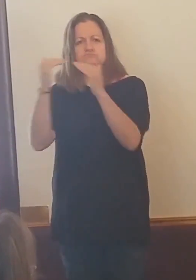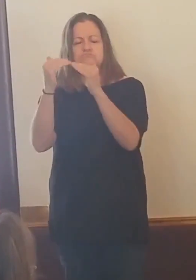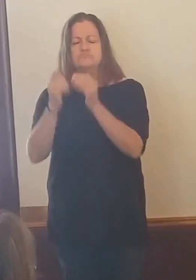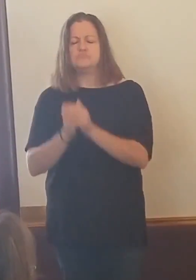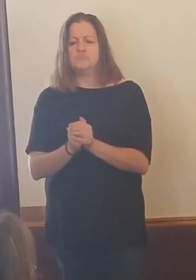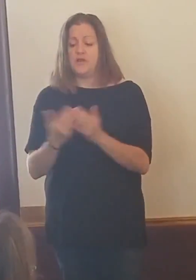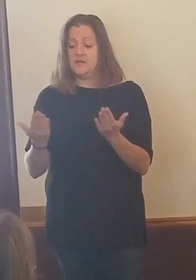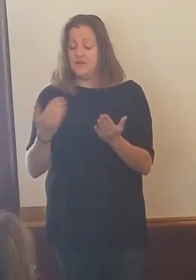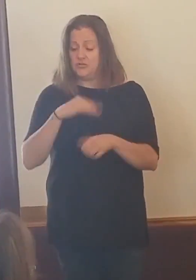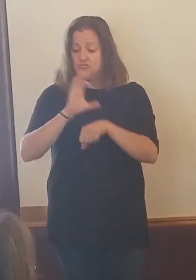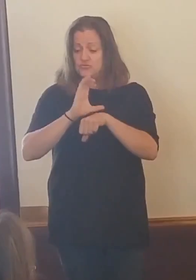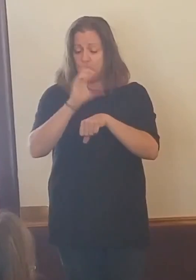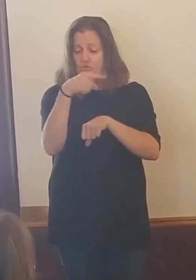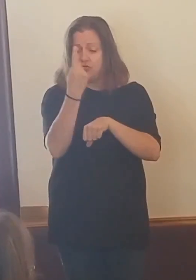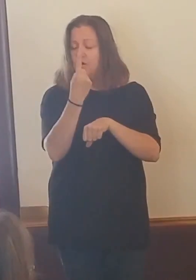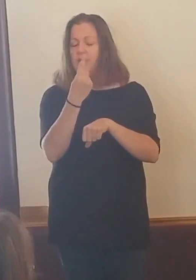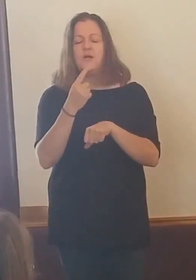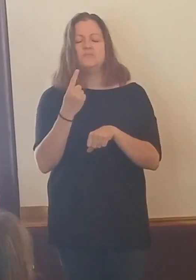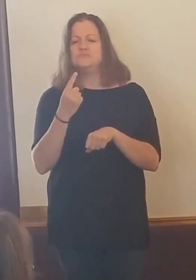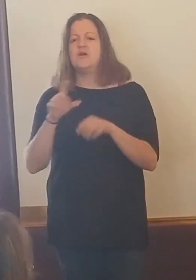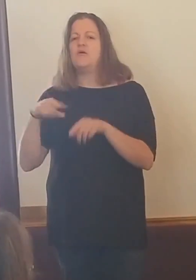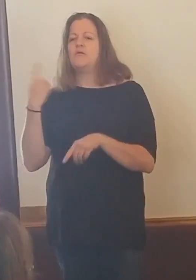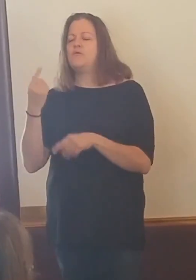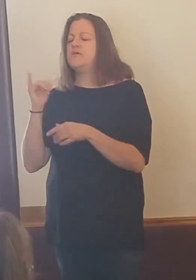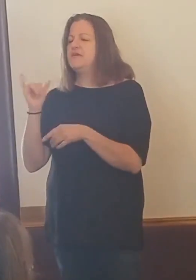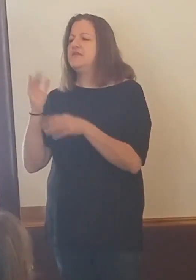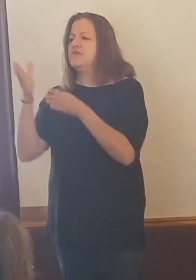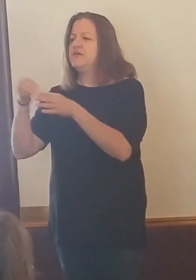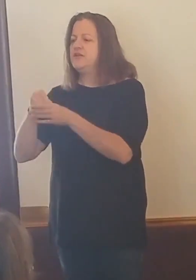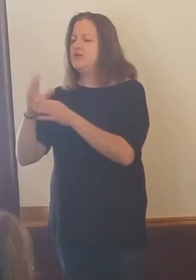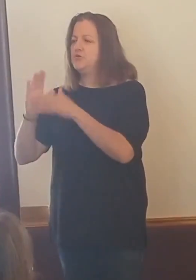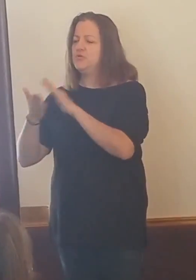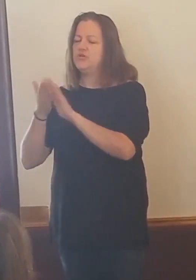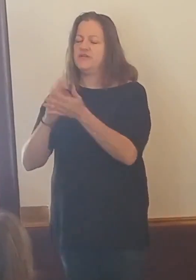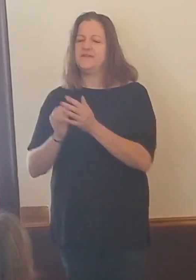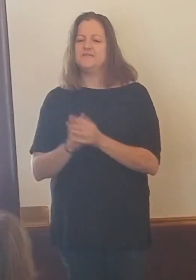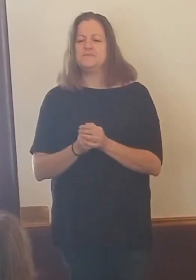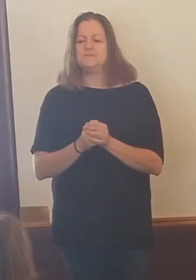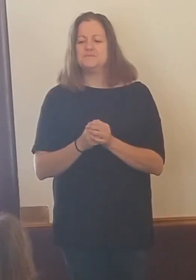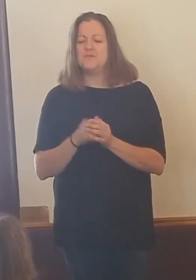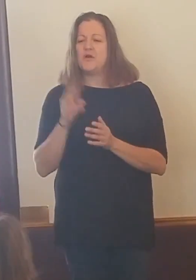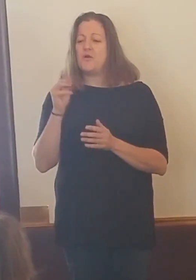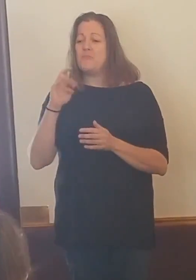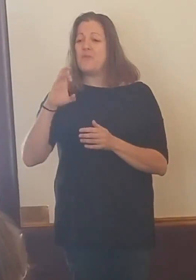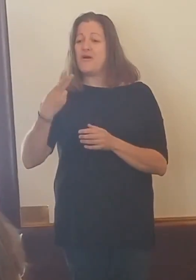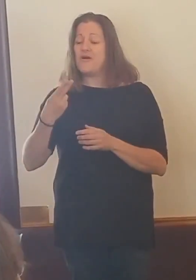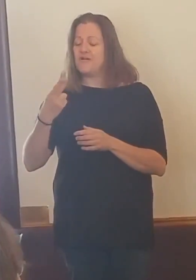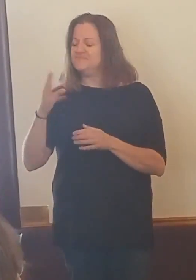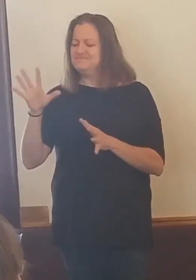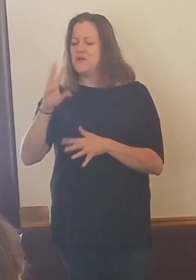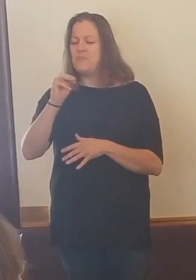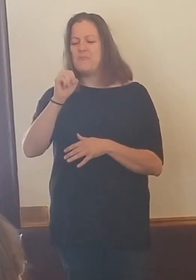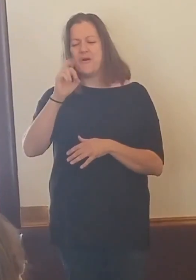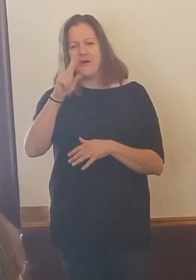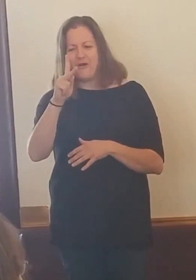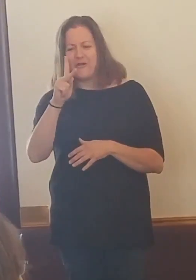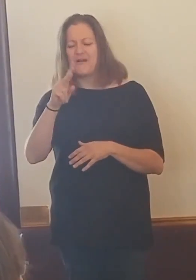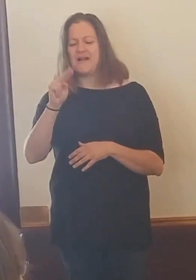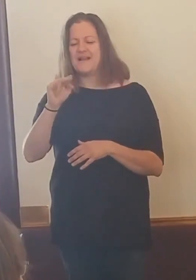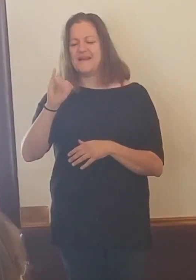in the church, but out in the community. And last week, Mark Mickelson, who was with you, brought